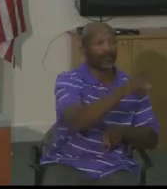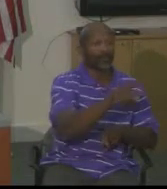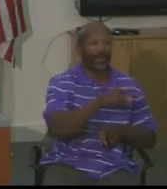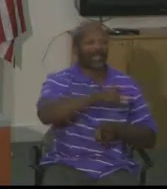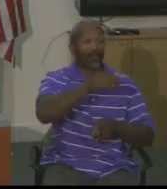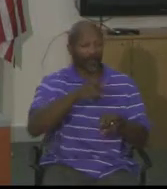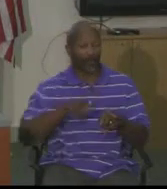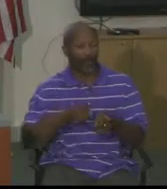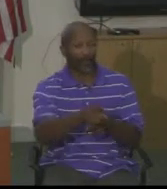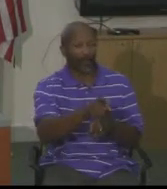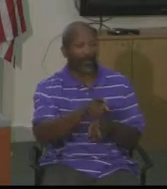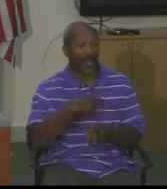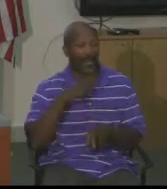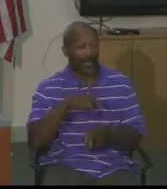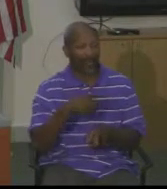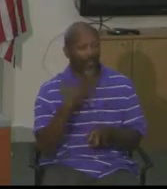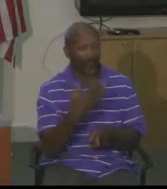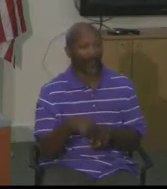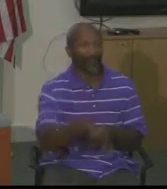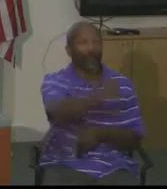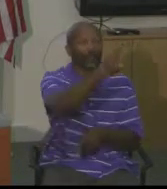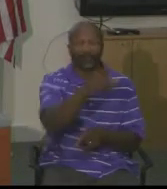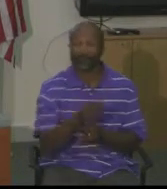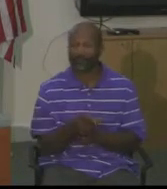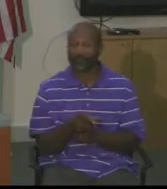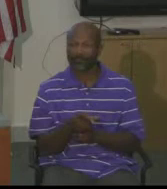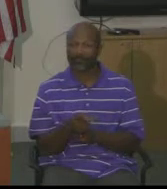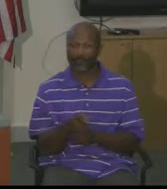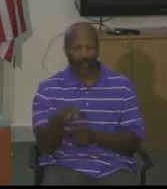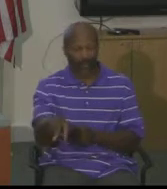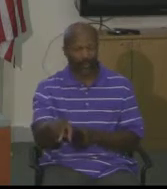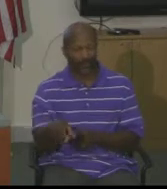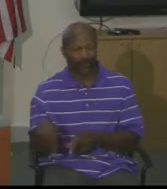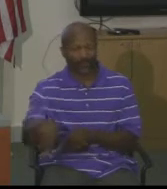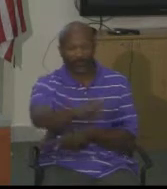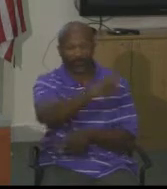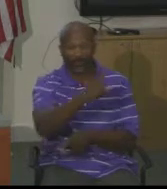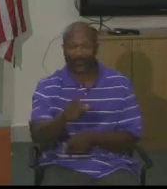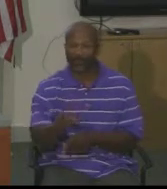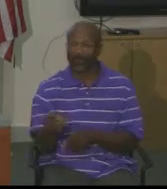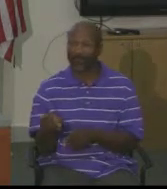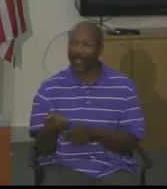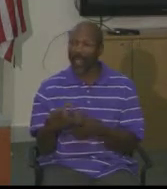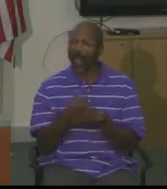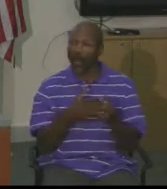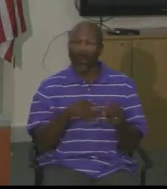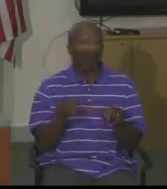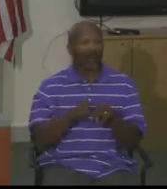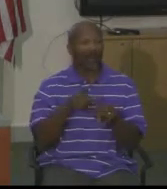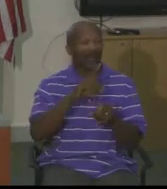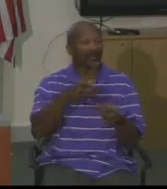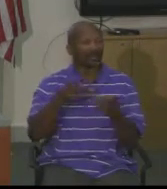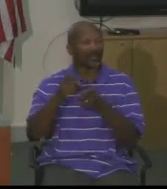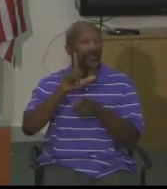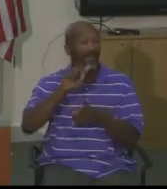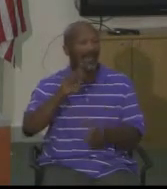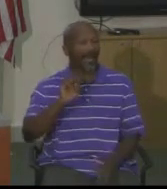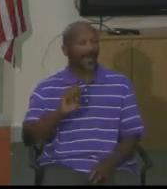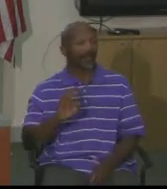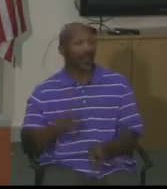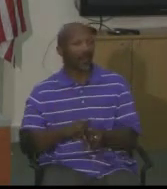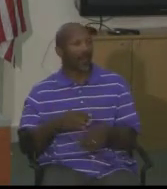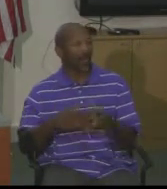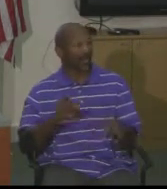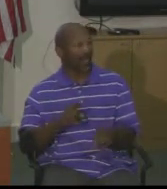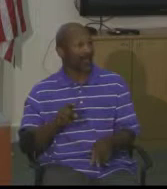lane, you would send the data. So in essence, it is pretty much like the express lane. The